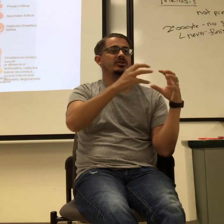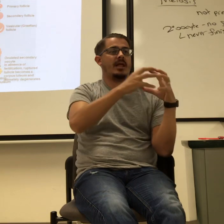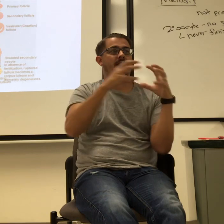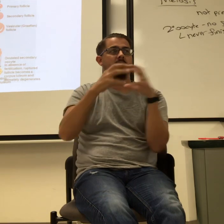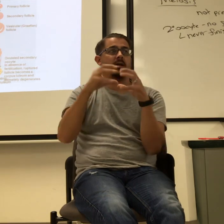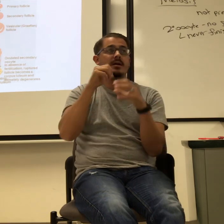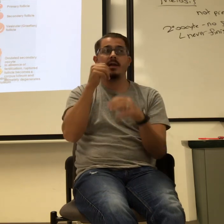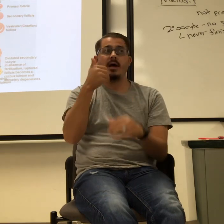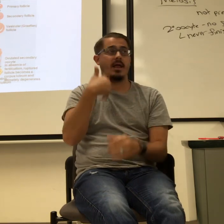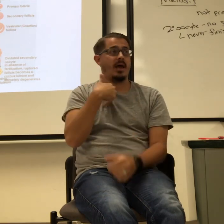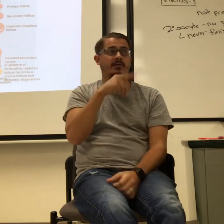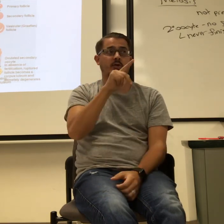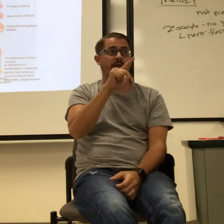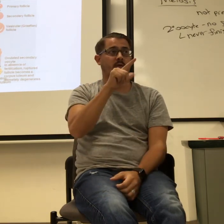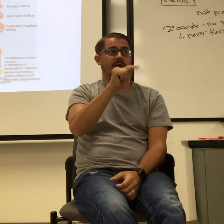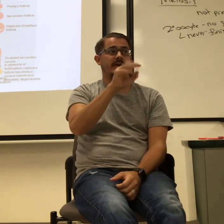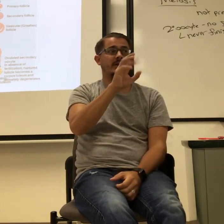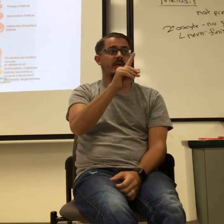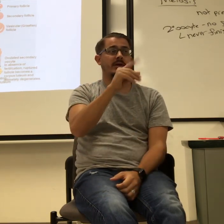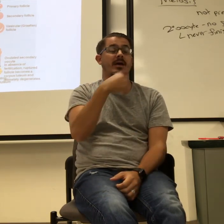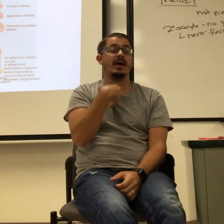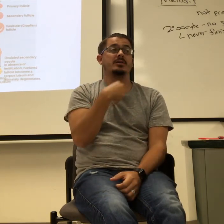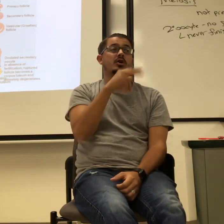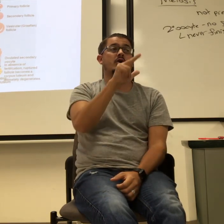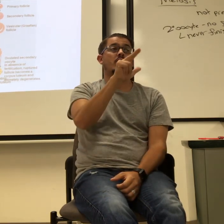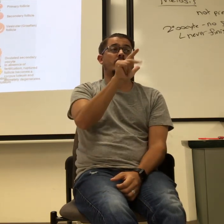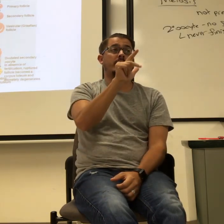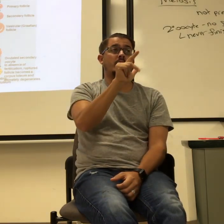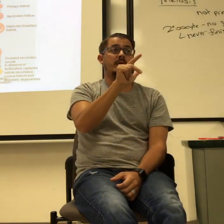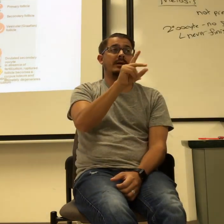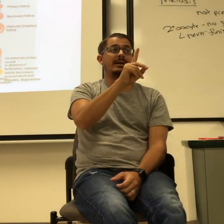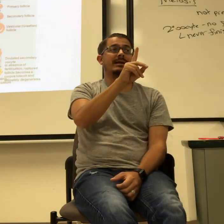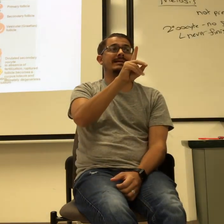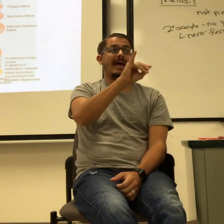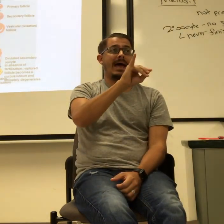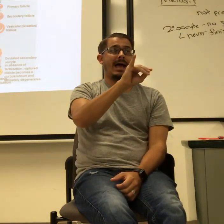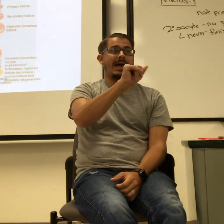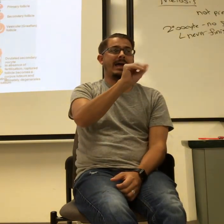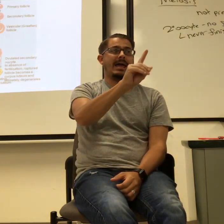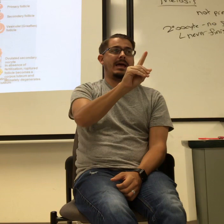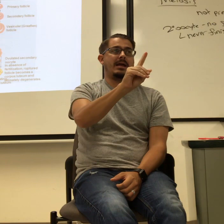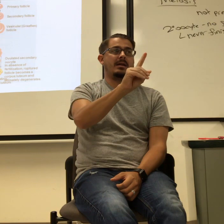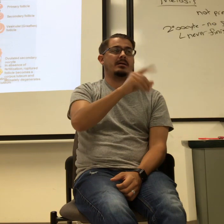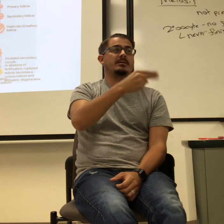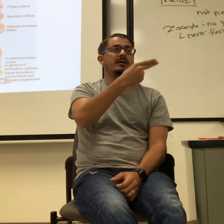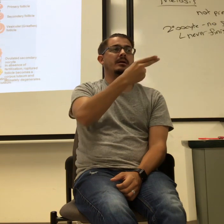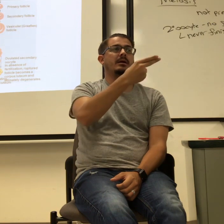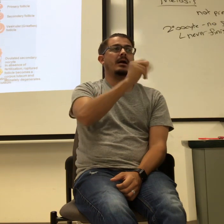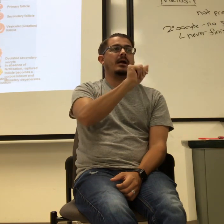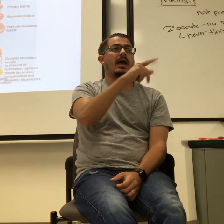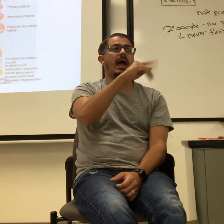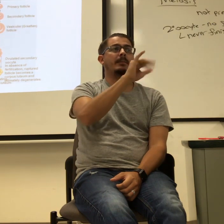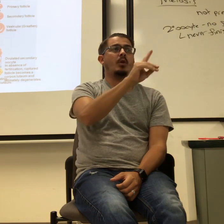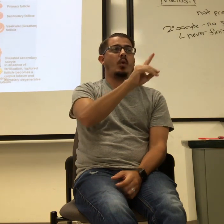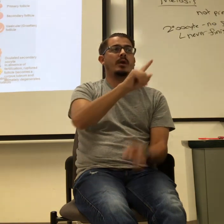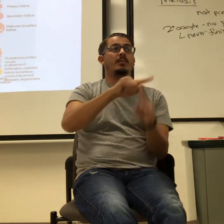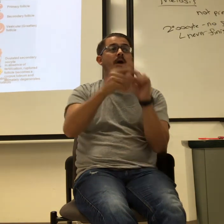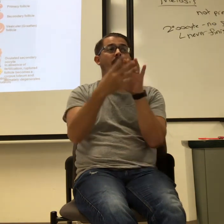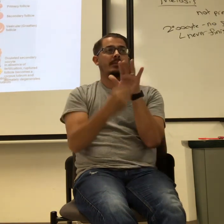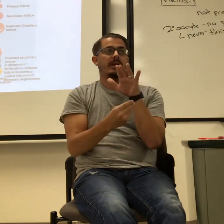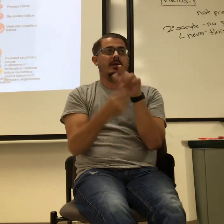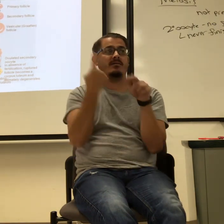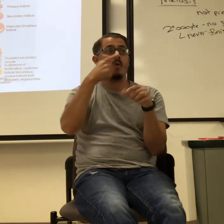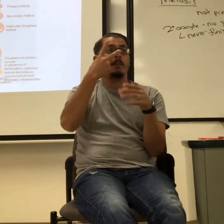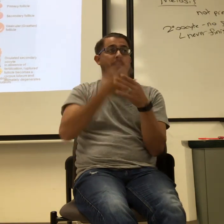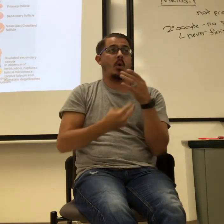23 tetrads, 23 dyads. It's haploid, but it's replicated in both of